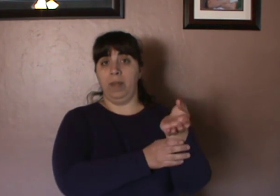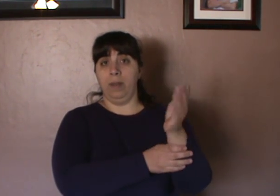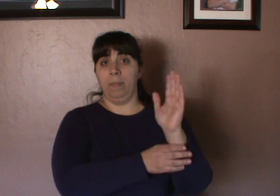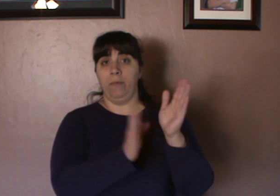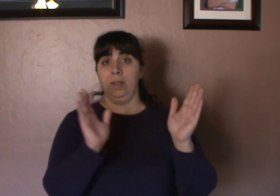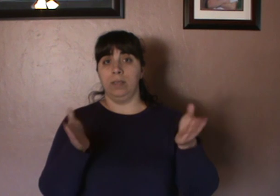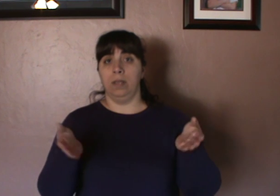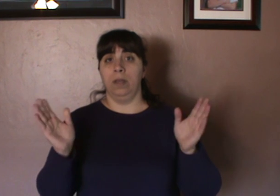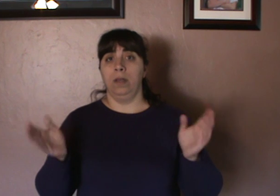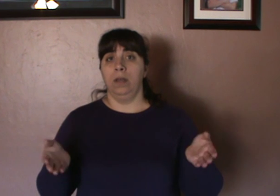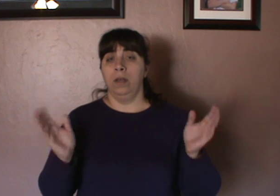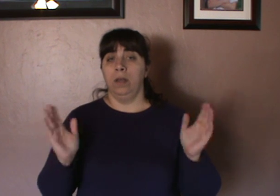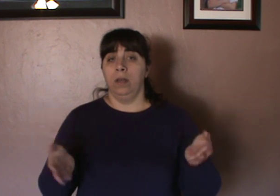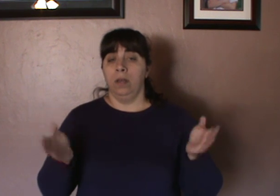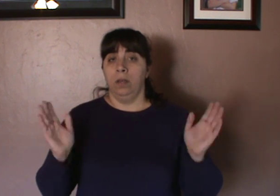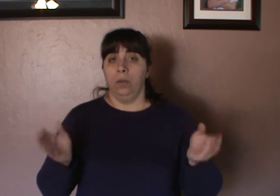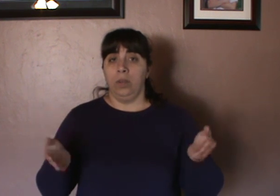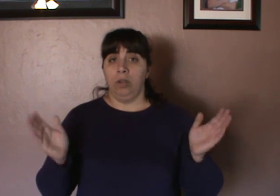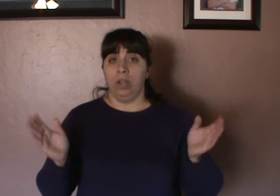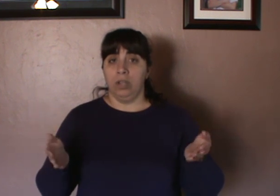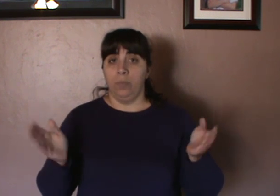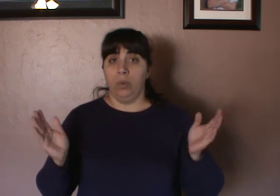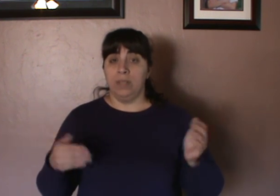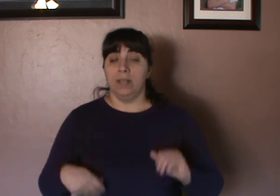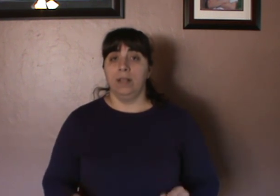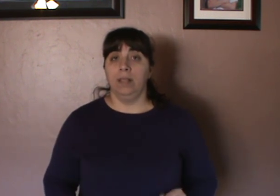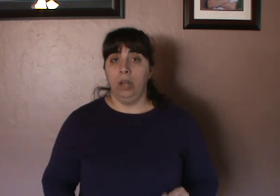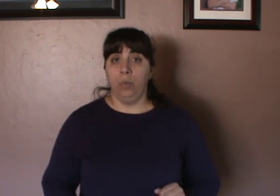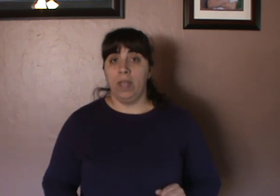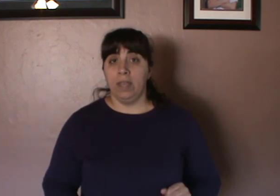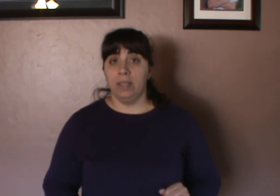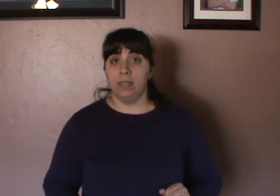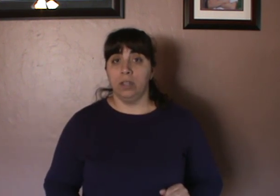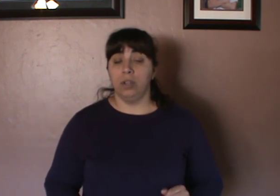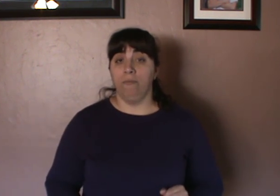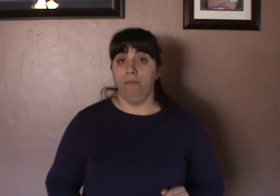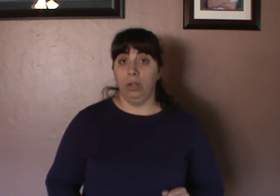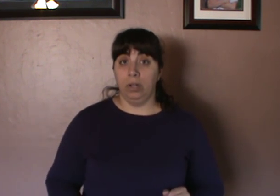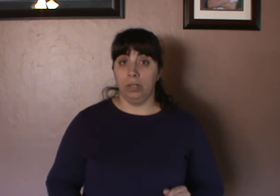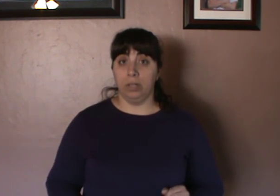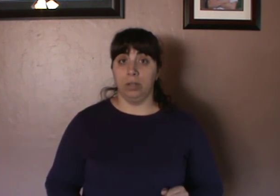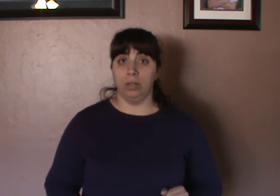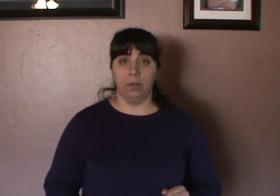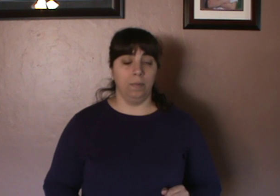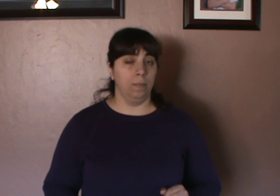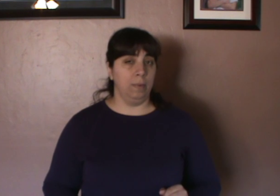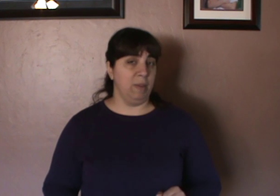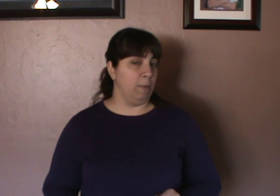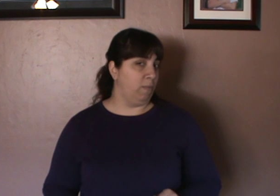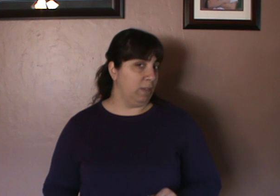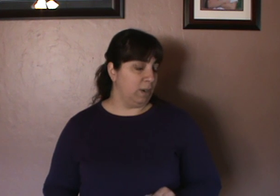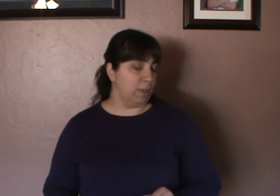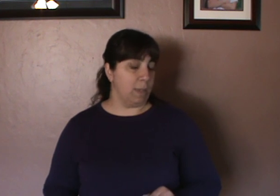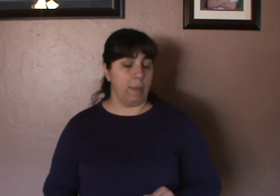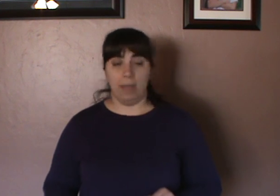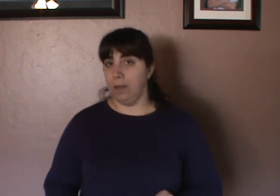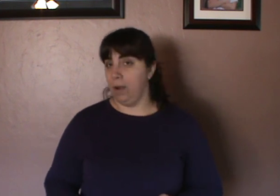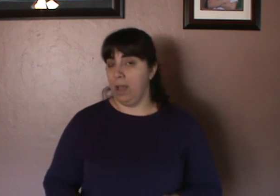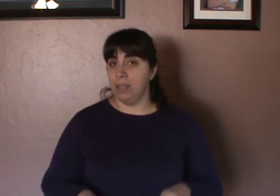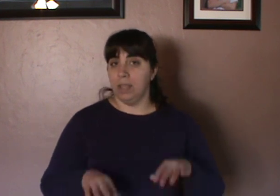bending my wrist. When you talk to boys, little ways to flirt. So when people flirt, they bat their eyes.